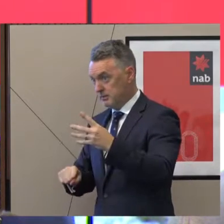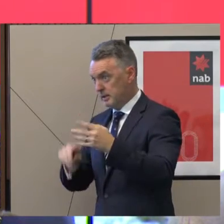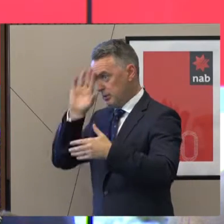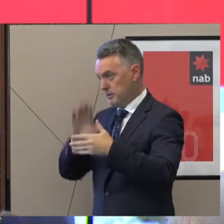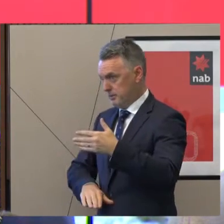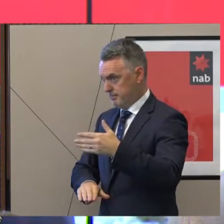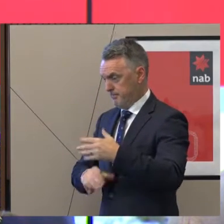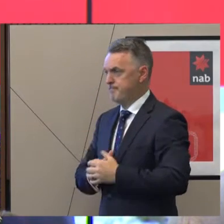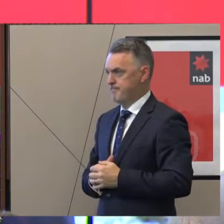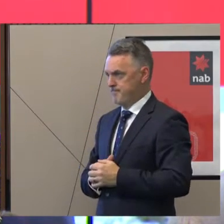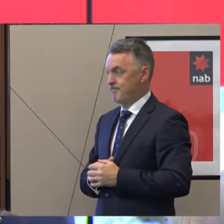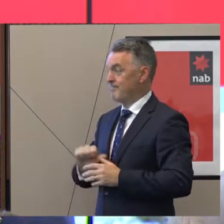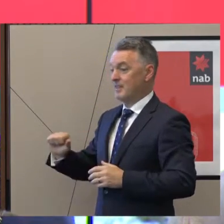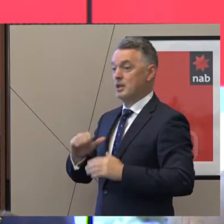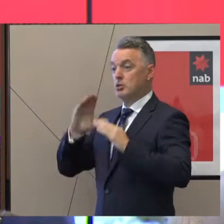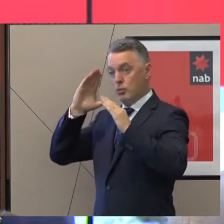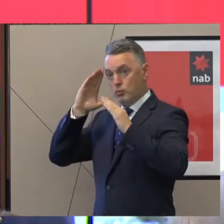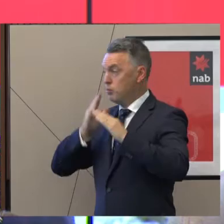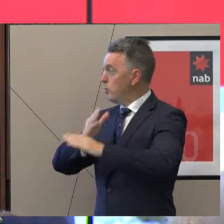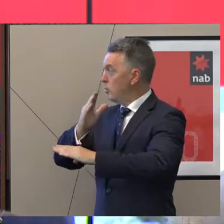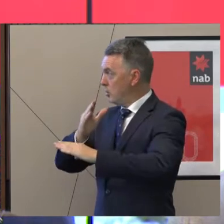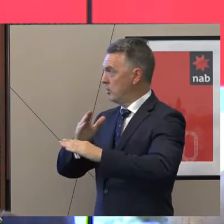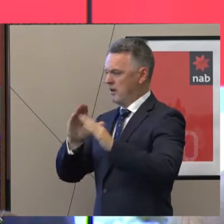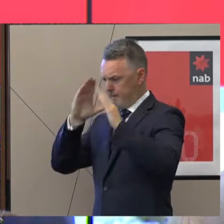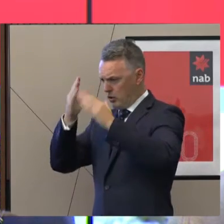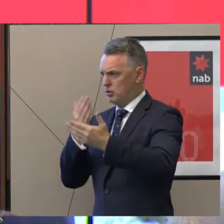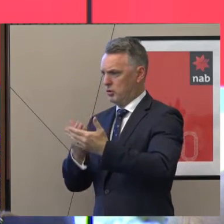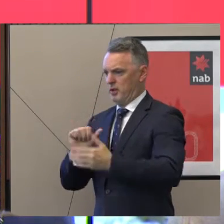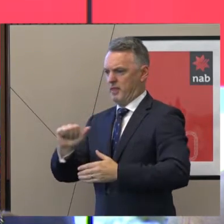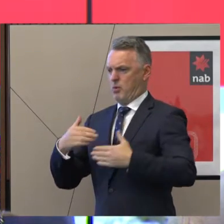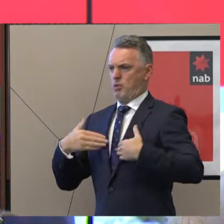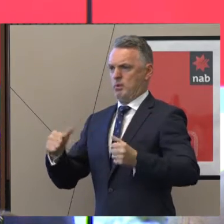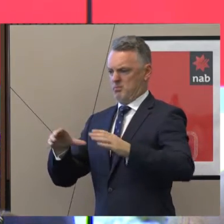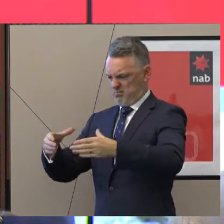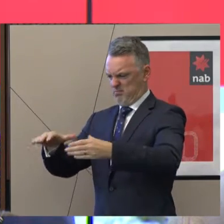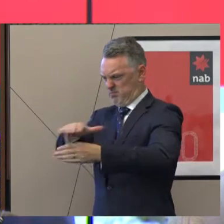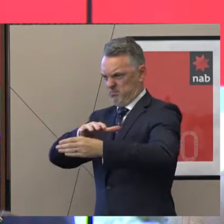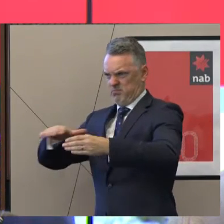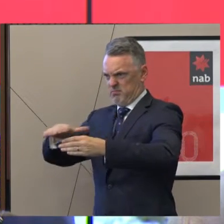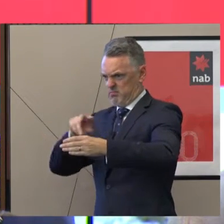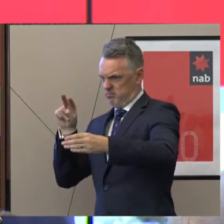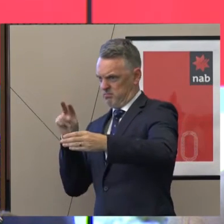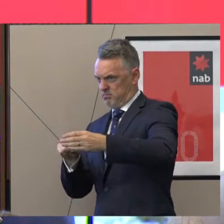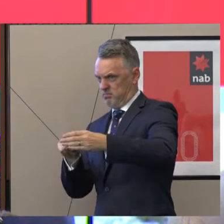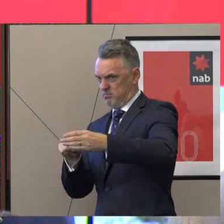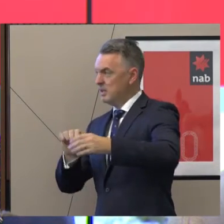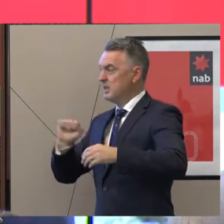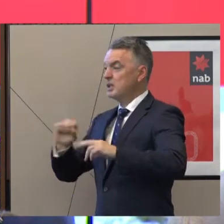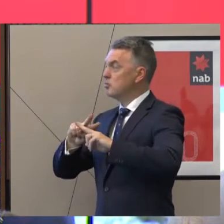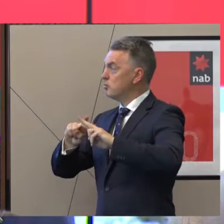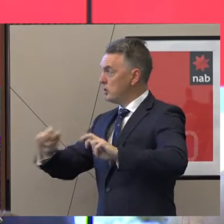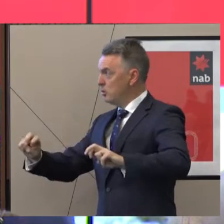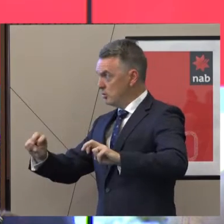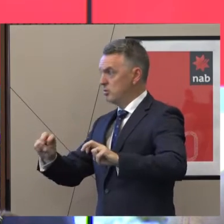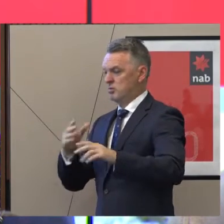experiences. His work reflects the centrality of relationships of well-being. Much of Keith's research is conducted in